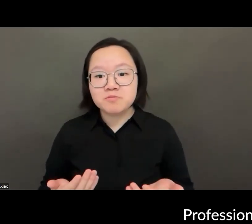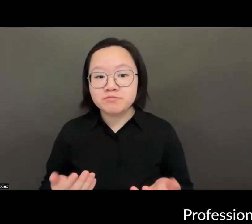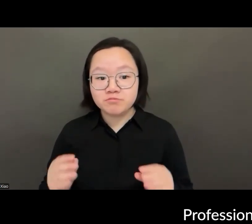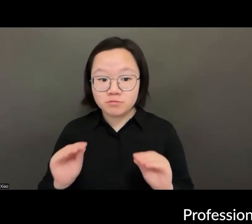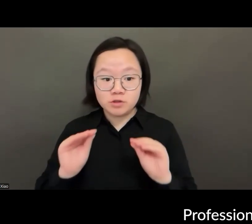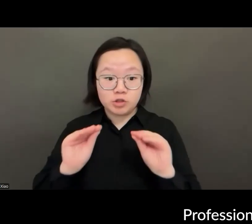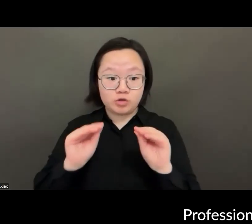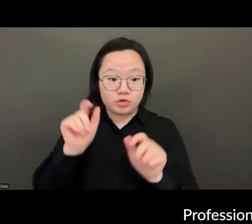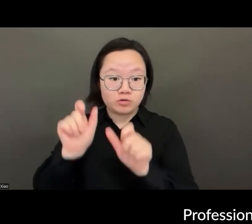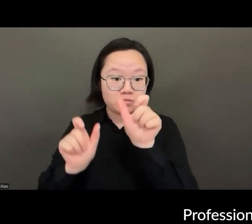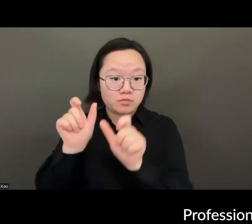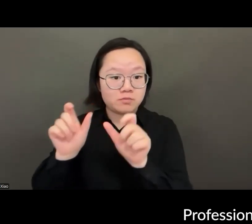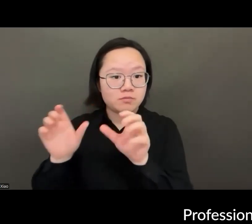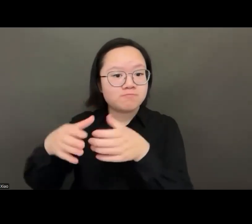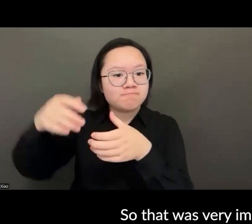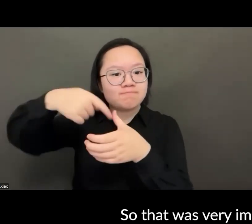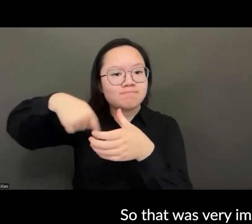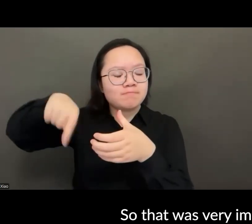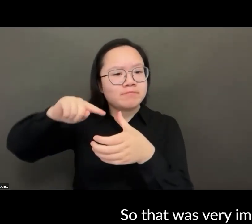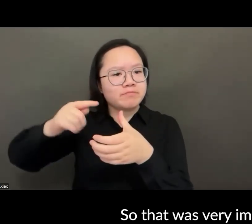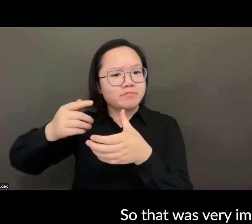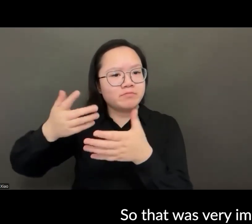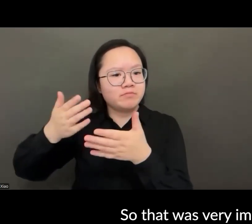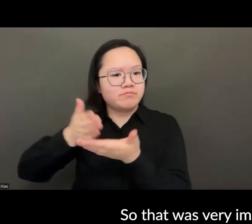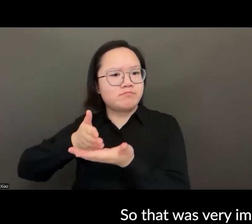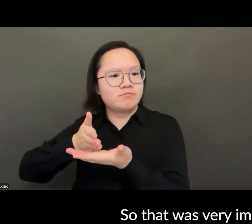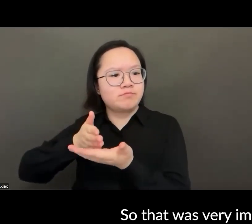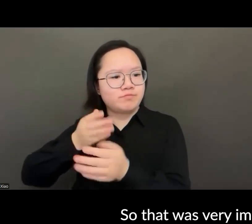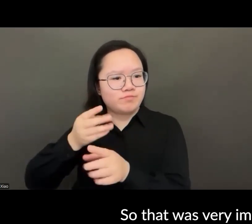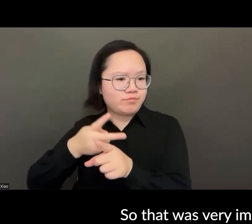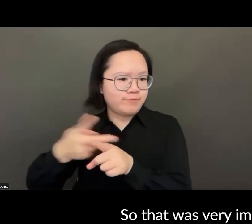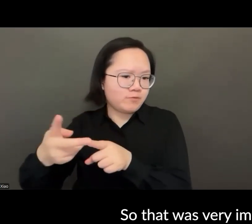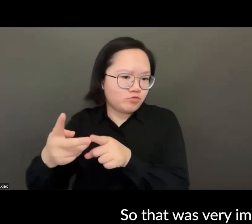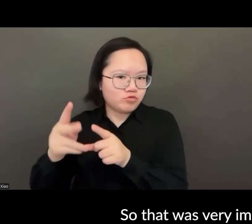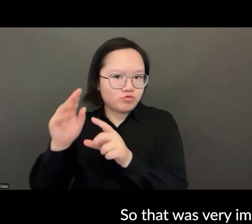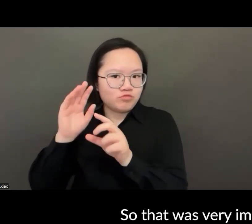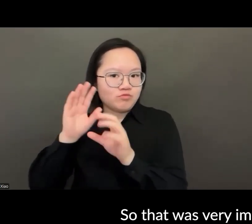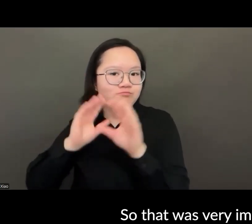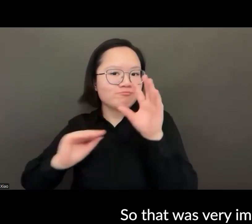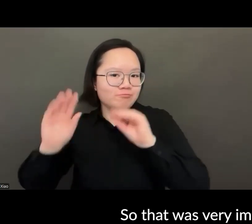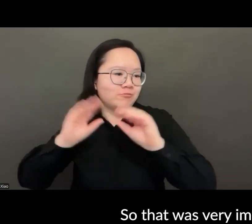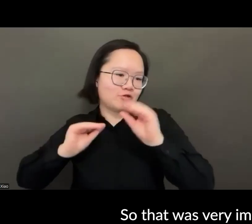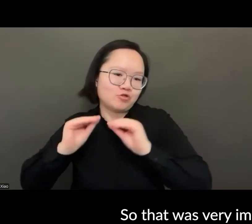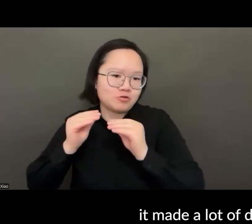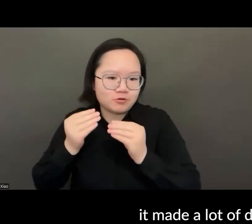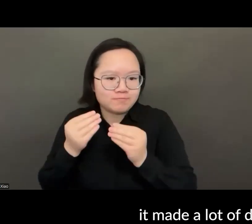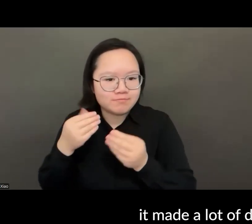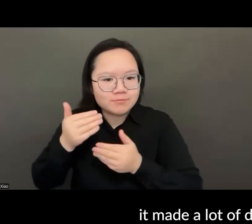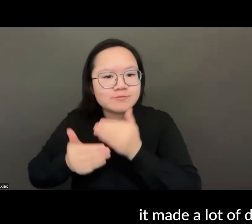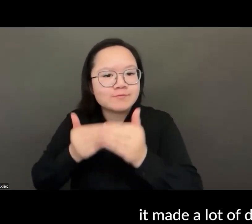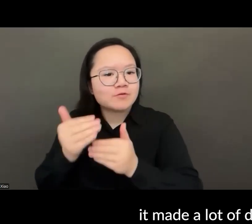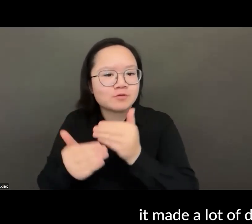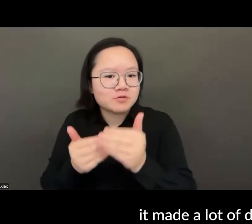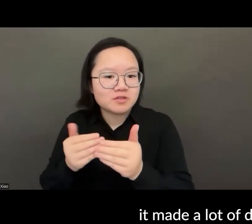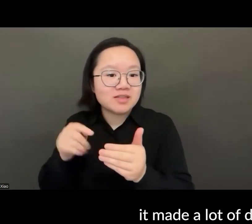professional learning for teachers. So that was very important, and it made a lot